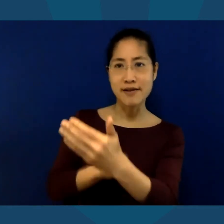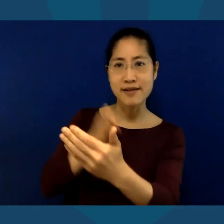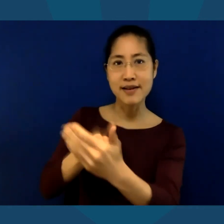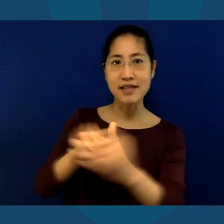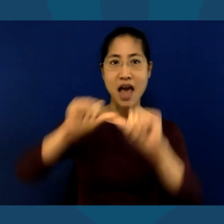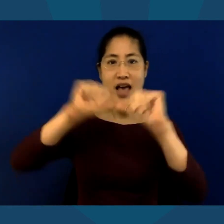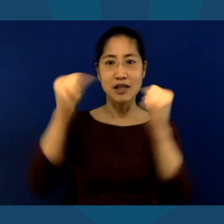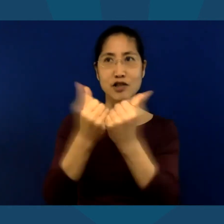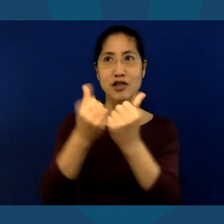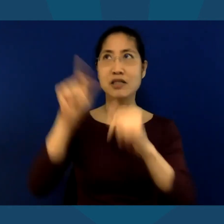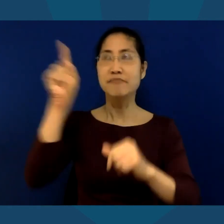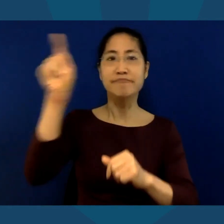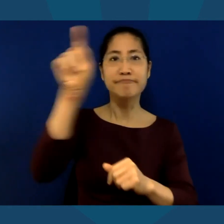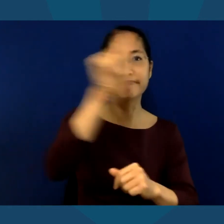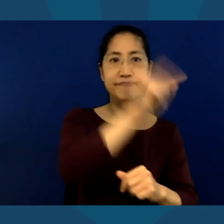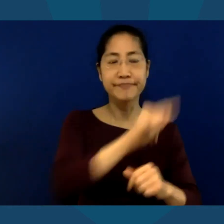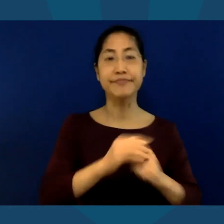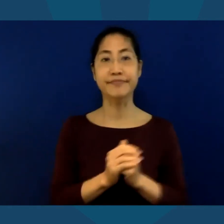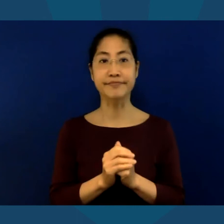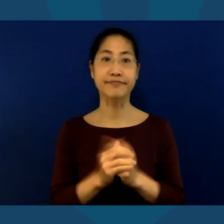DES, DDD,